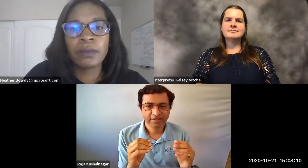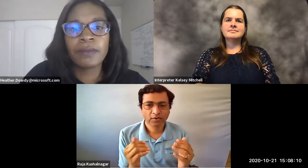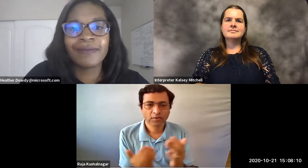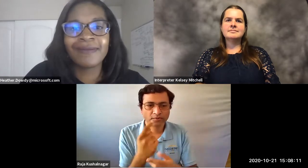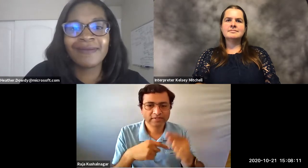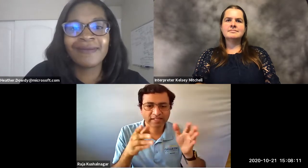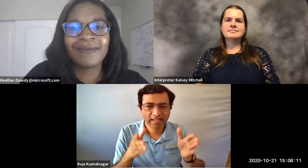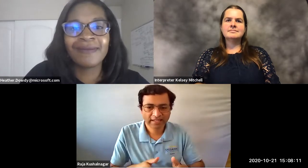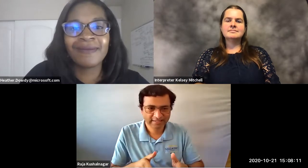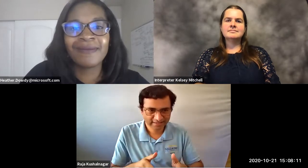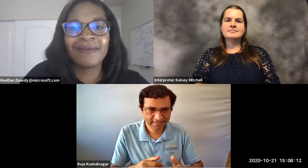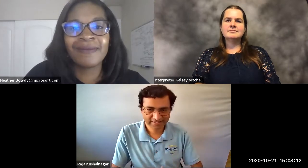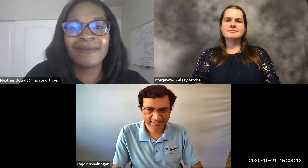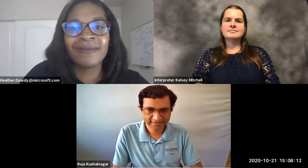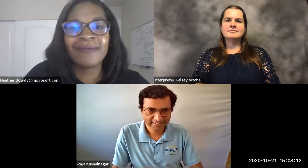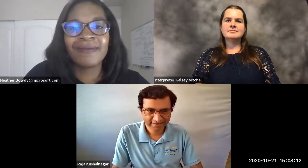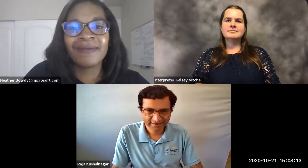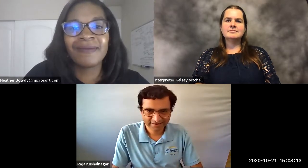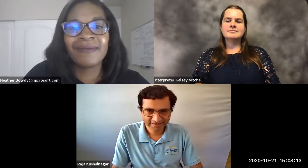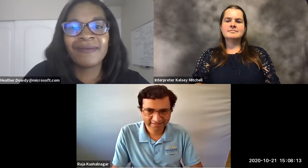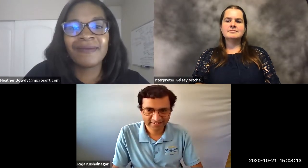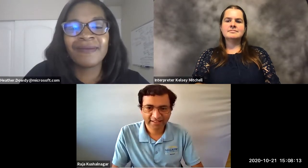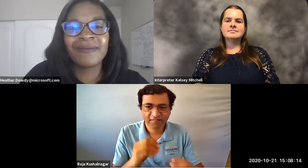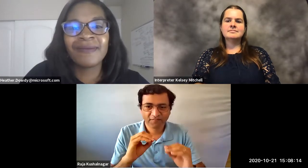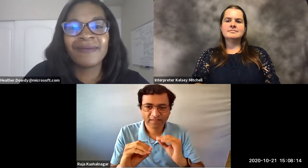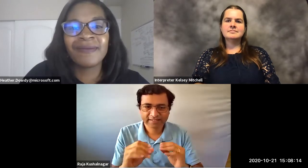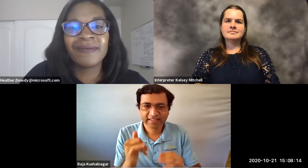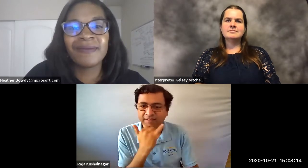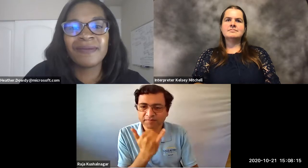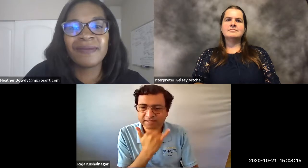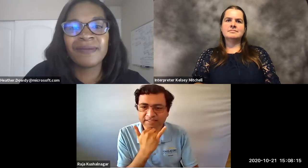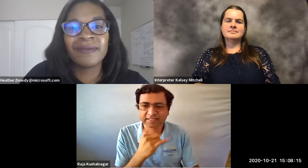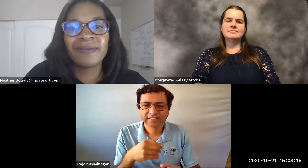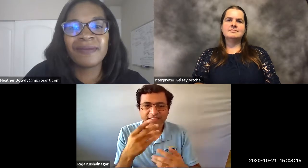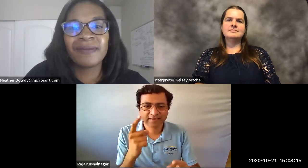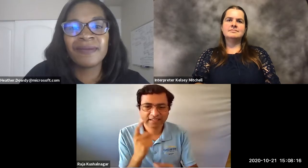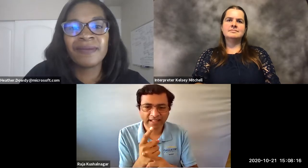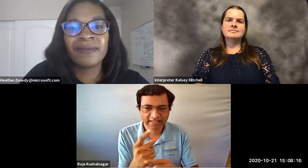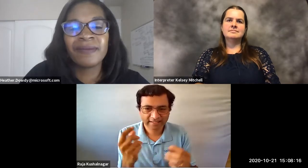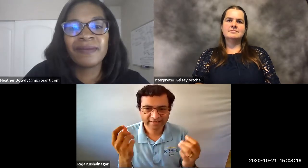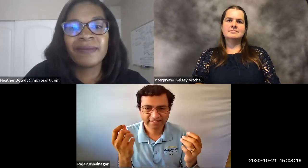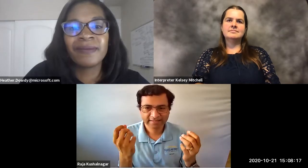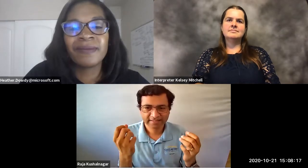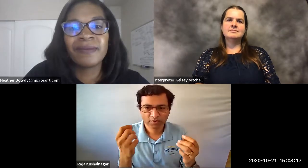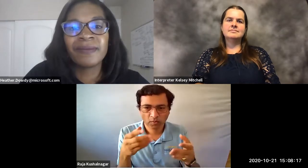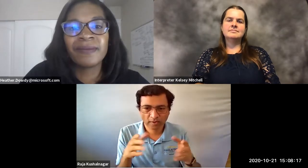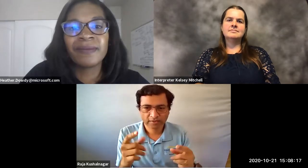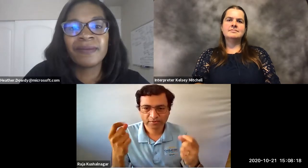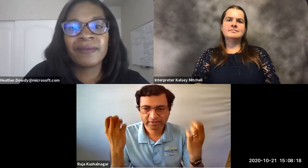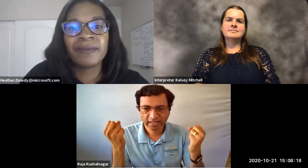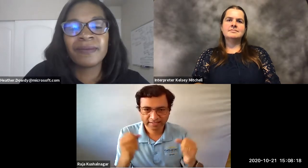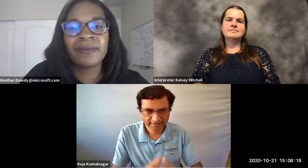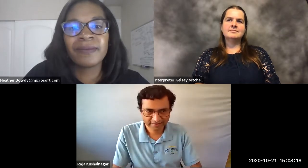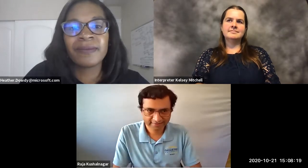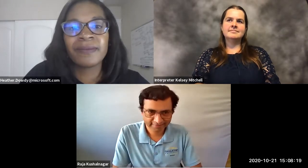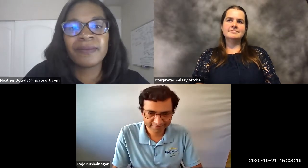So how feasible would it be to use AI to teach new signers? So that could mean correcting errors